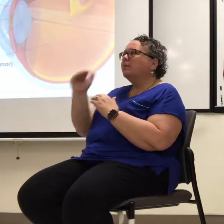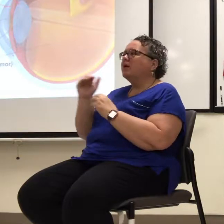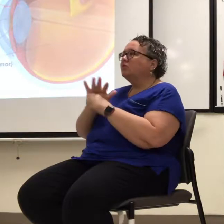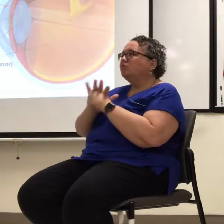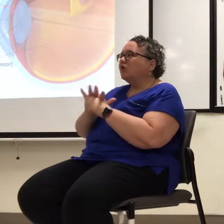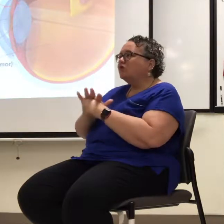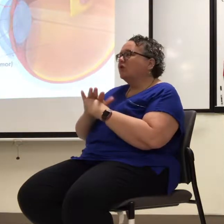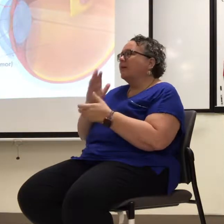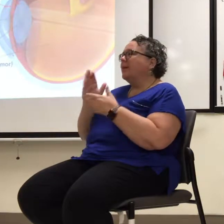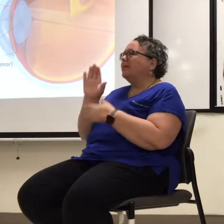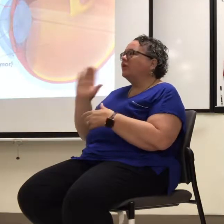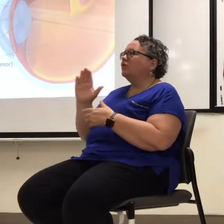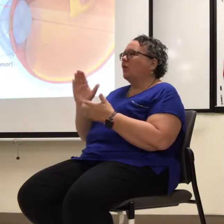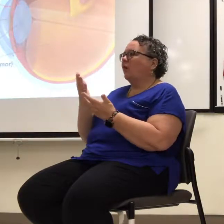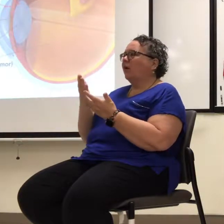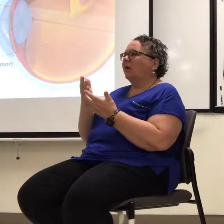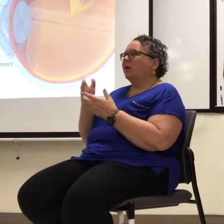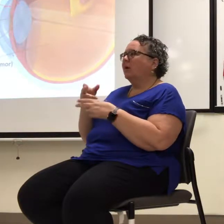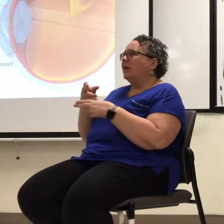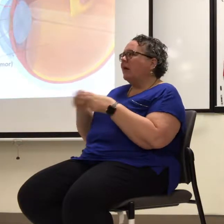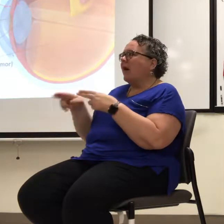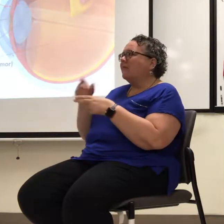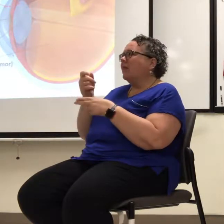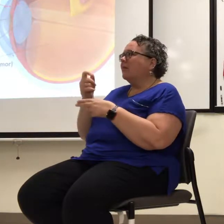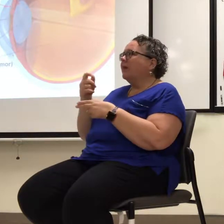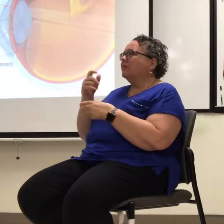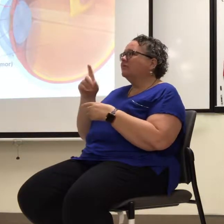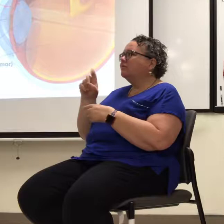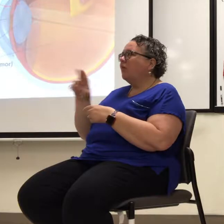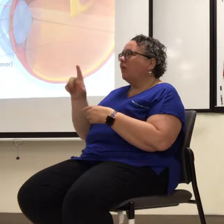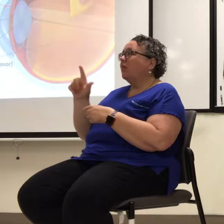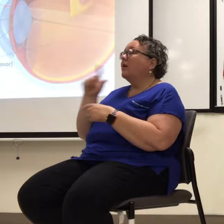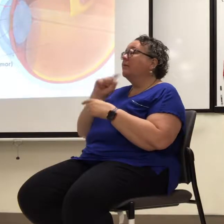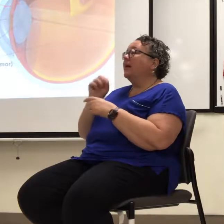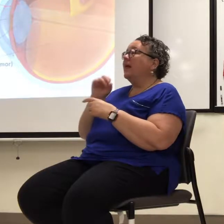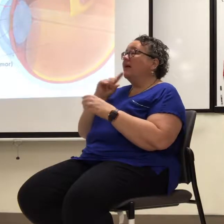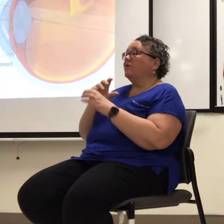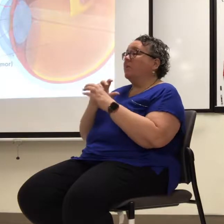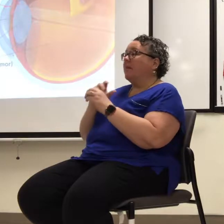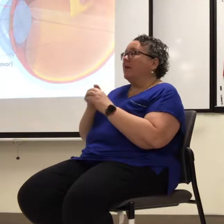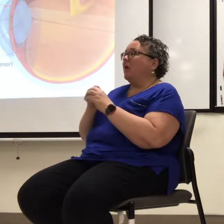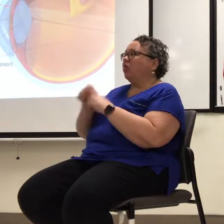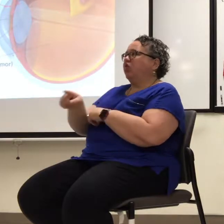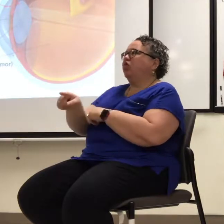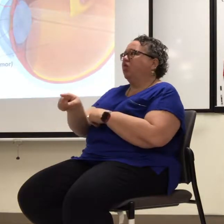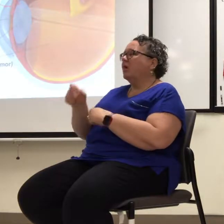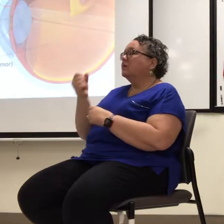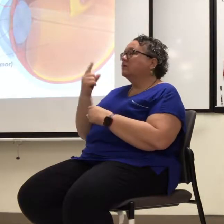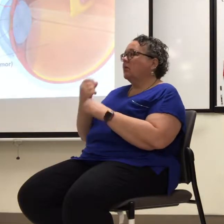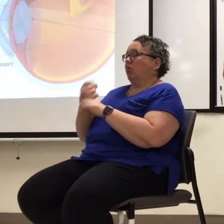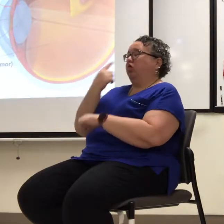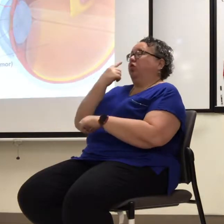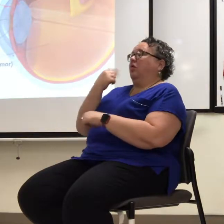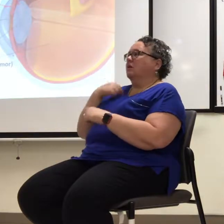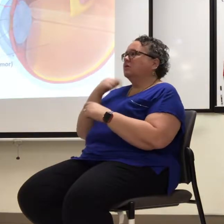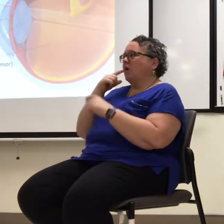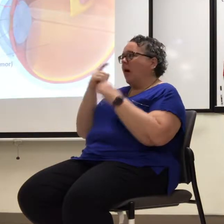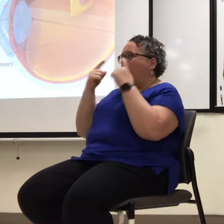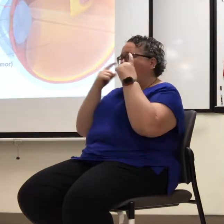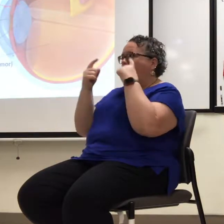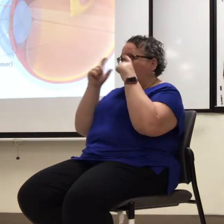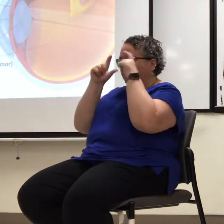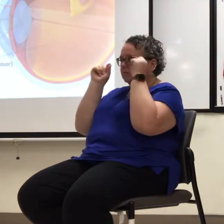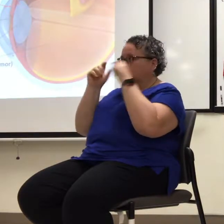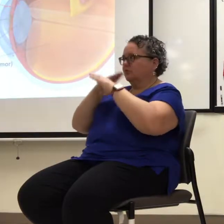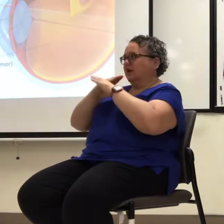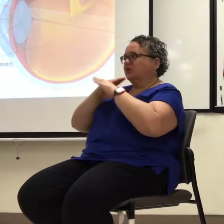Maybe your instrument is too dull, but when you actually puncture it, stuff squirts. So eye protection, okay? Don't